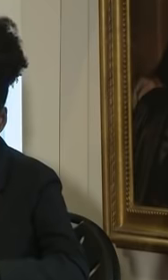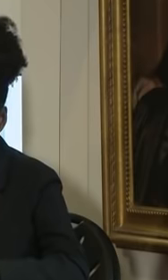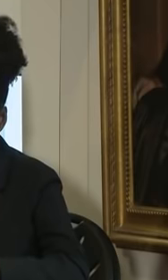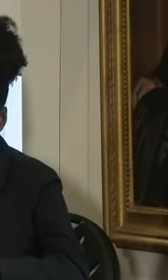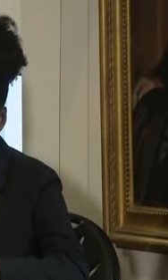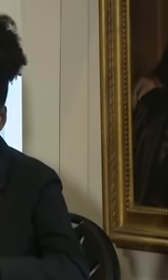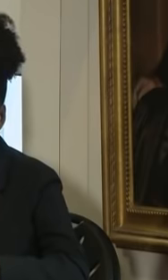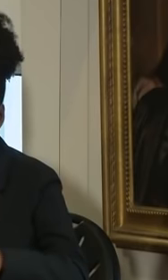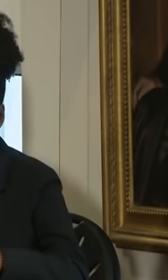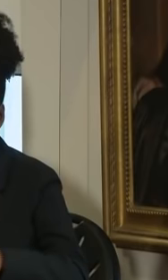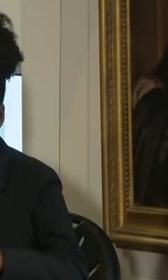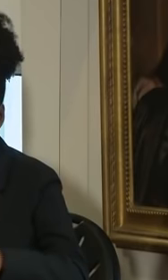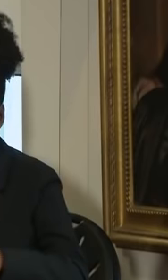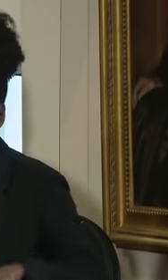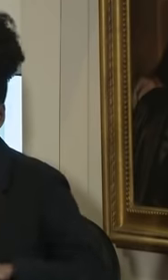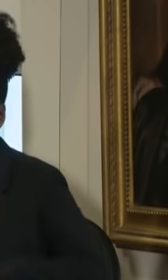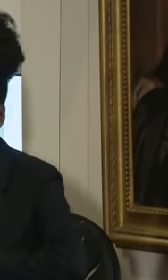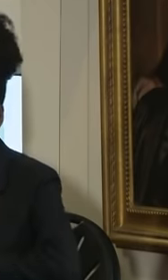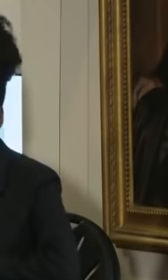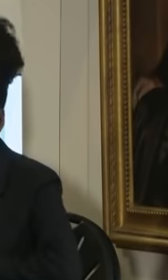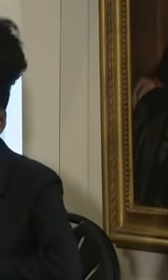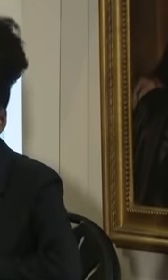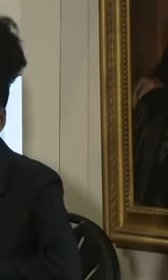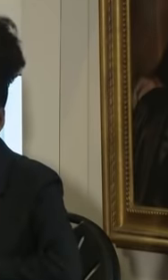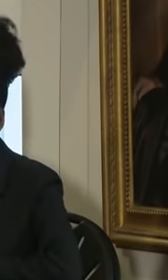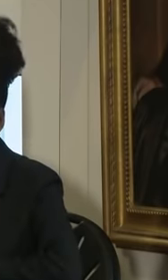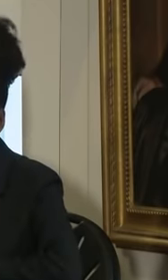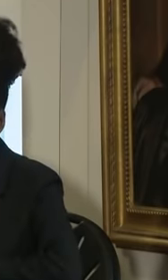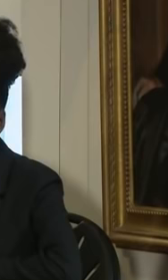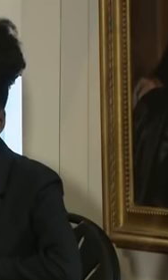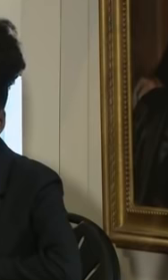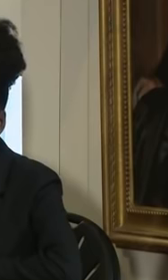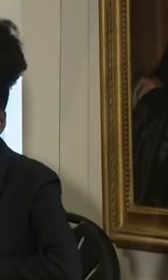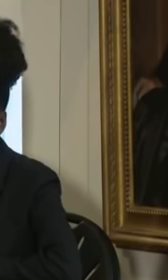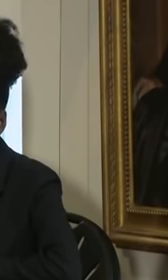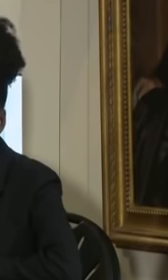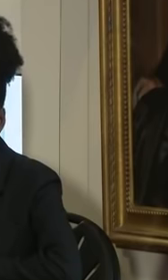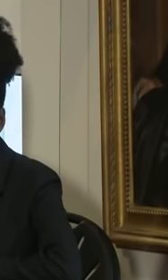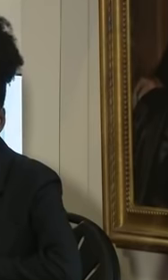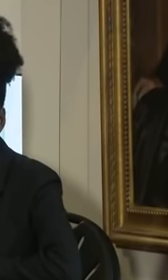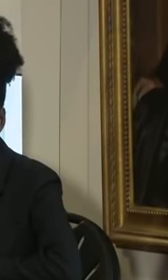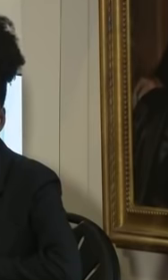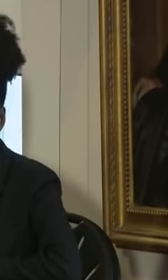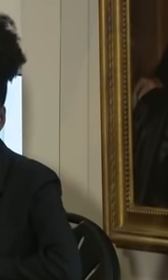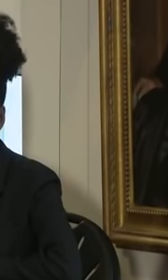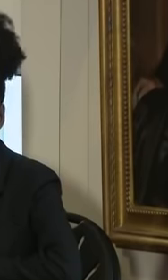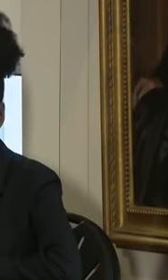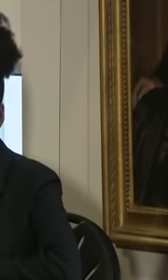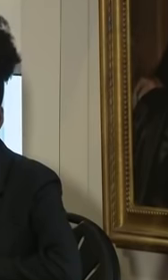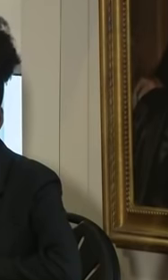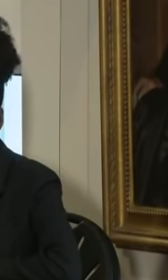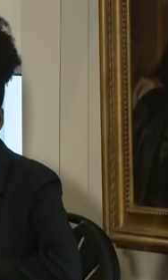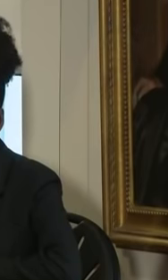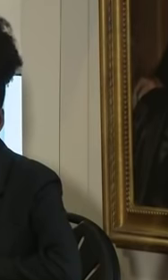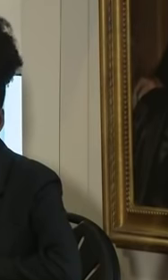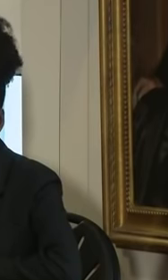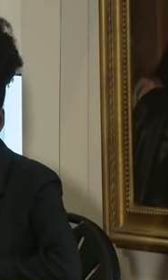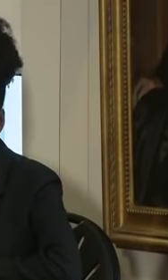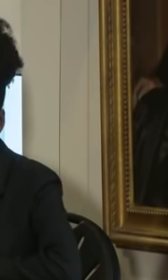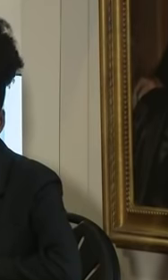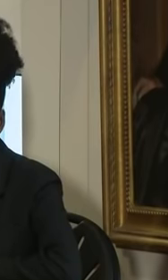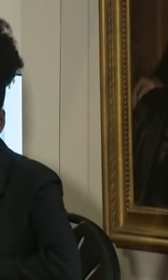instruction. Maintaining the health and safety of all of our residents is of utmost importance, and we want institutions to make careful considerations every